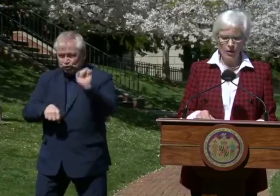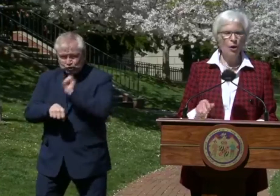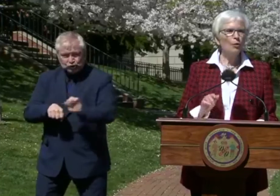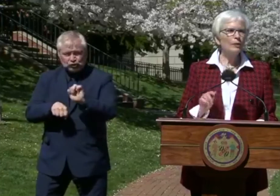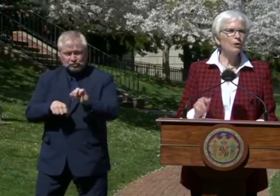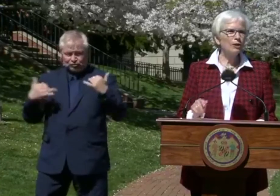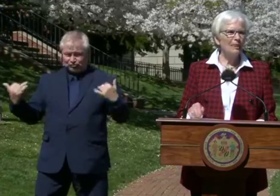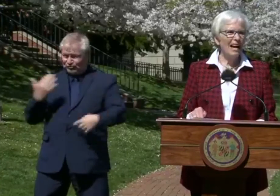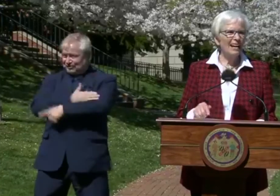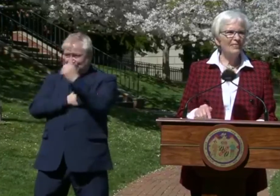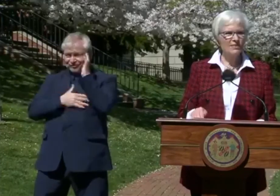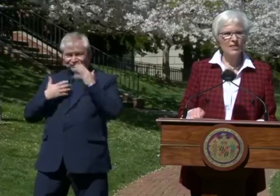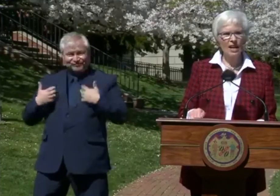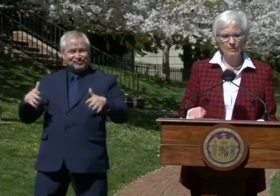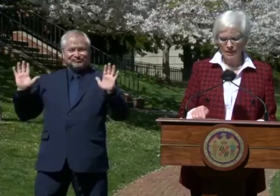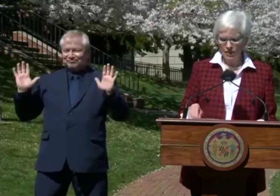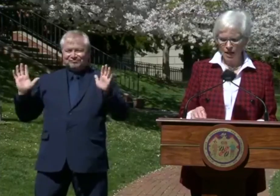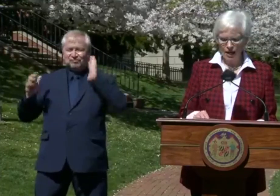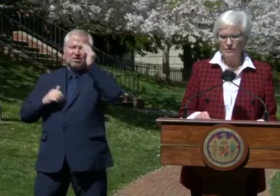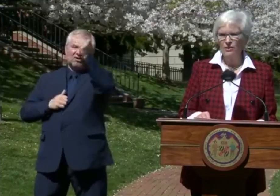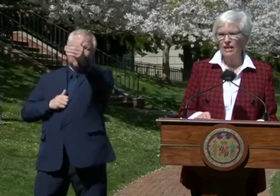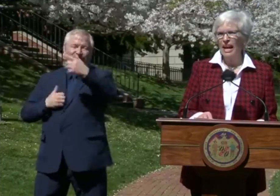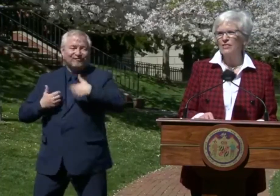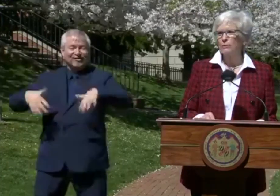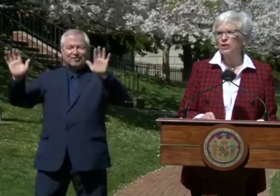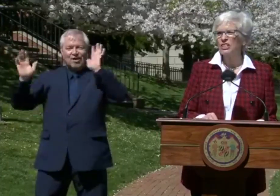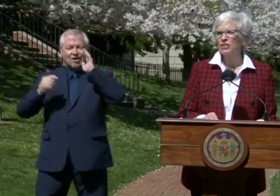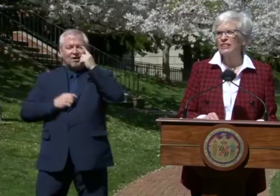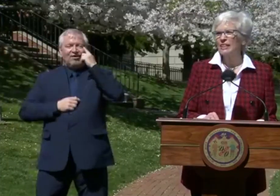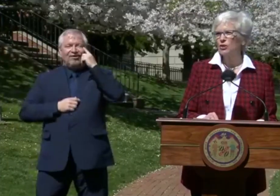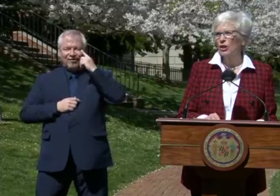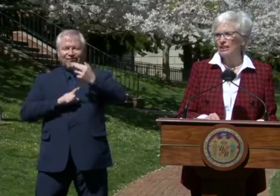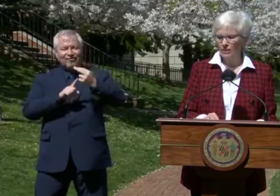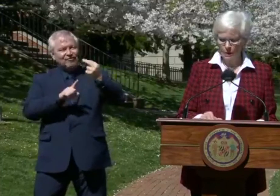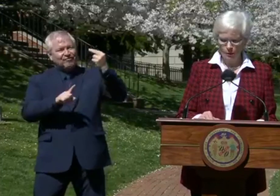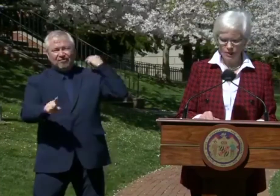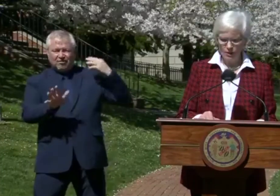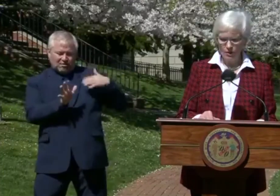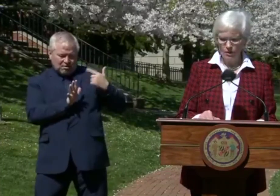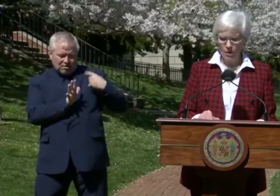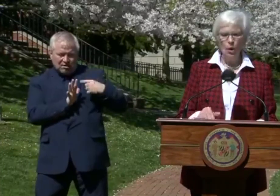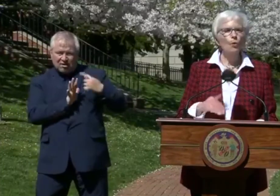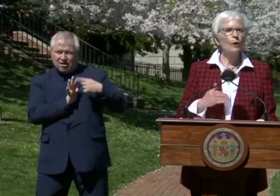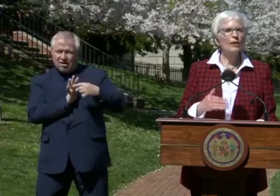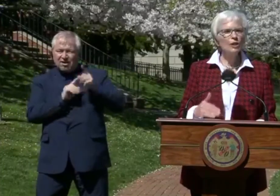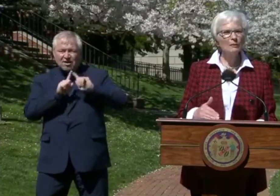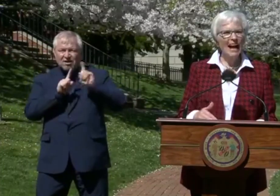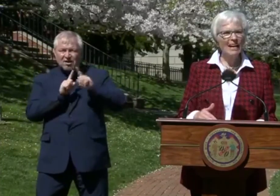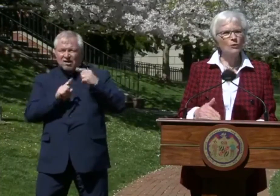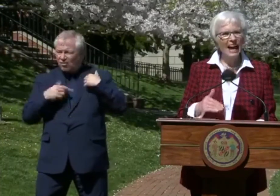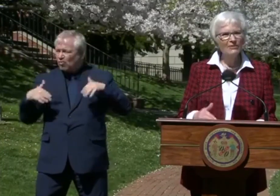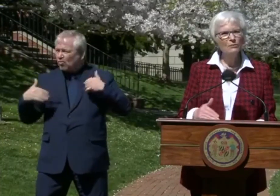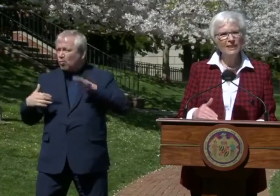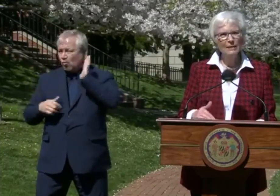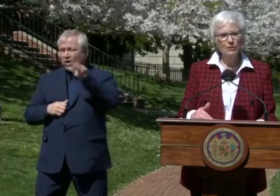over, we will look back at this time in our lives as a particularly extraordinary moment. When we look back,